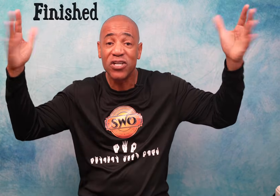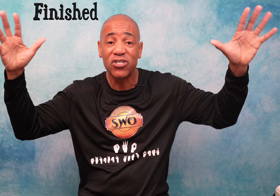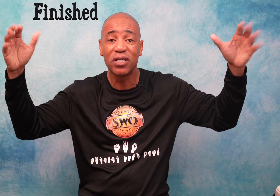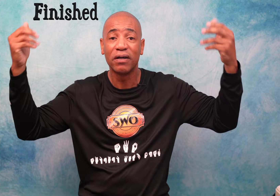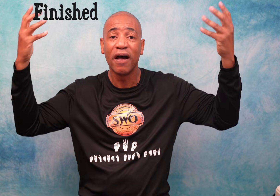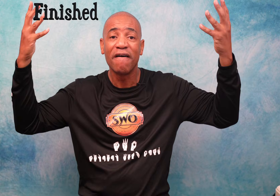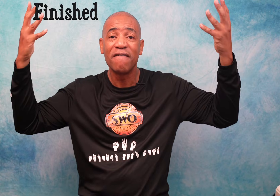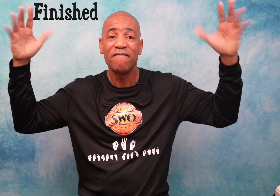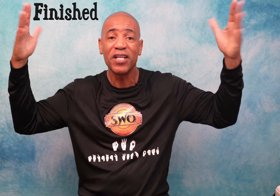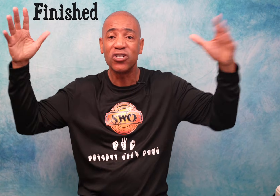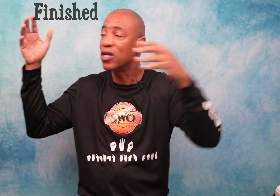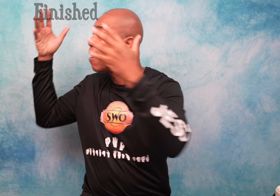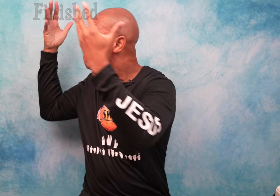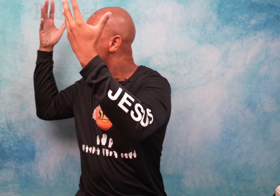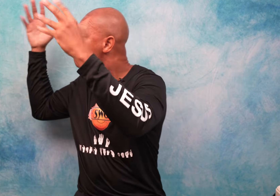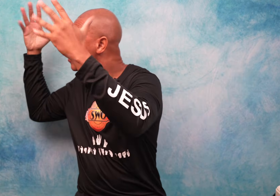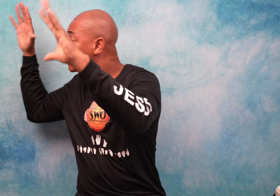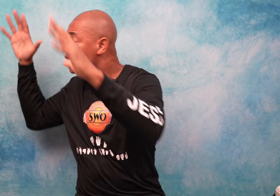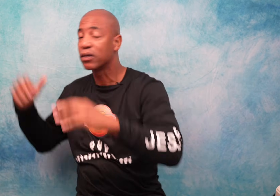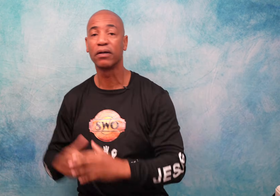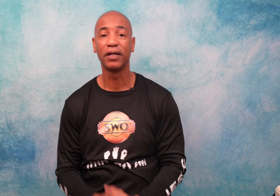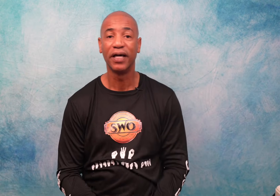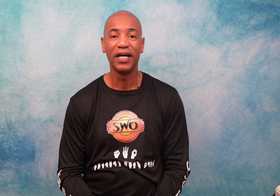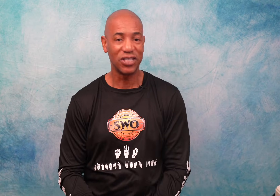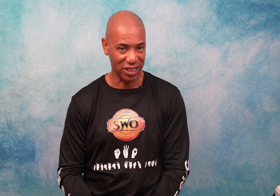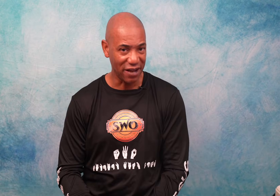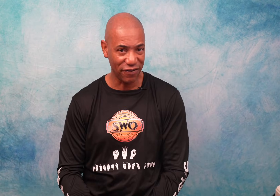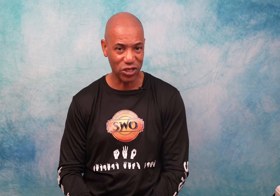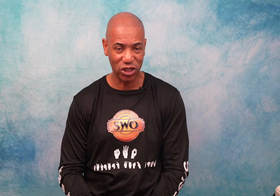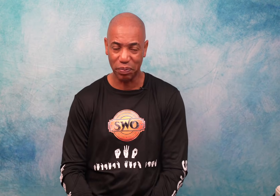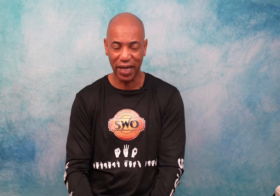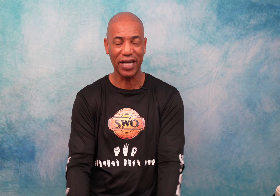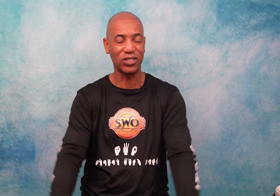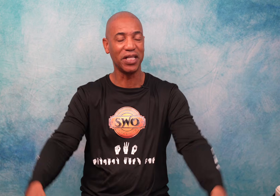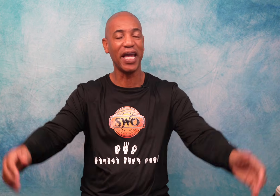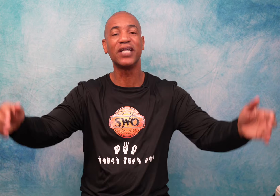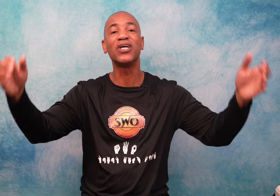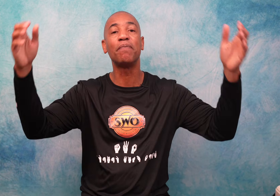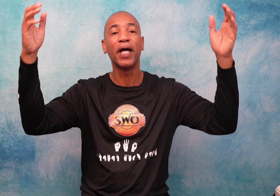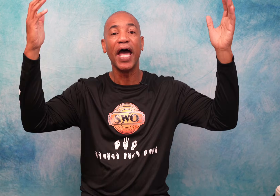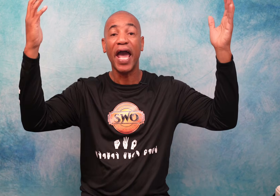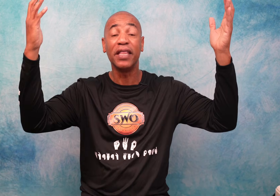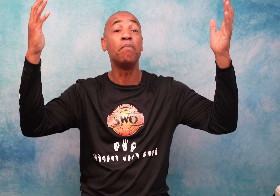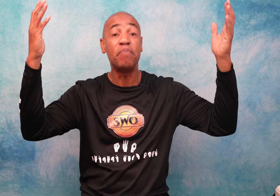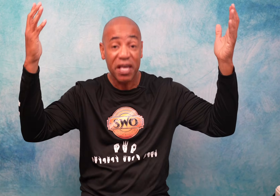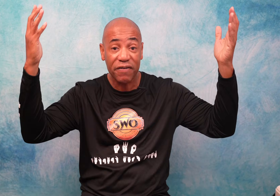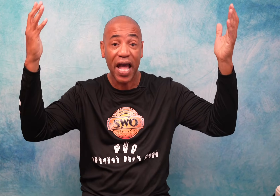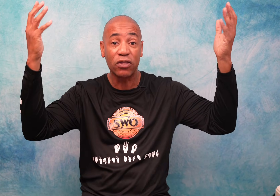Finished. Finished. Finished. To sign finish, simply extend the hands up and then pivot at the